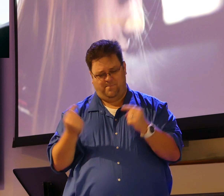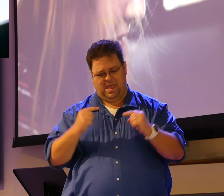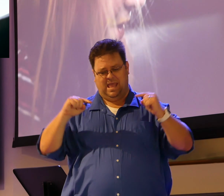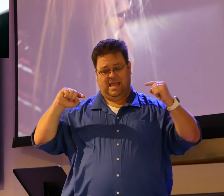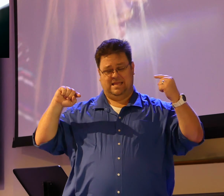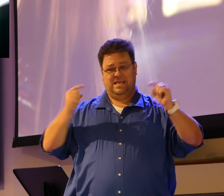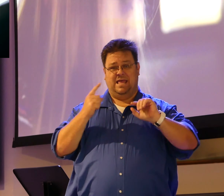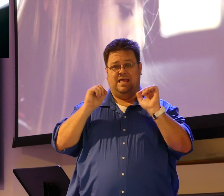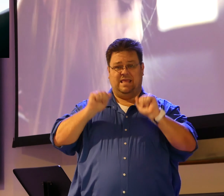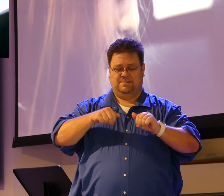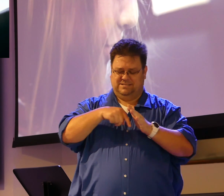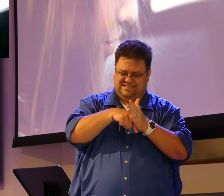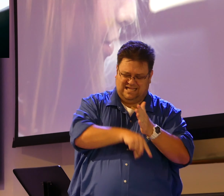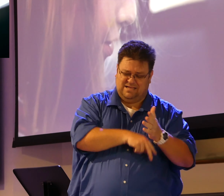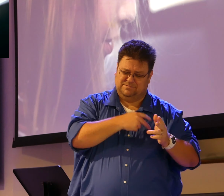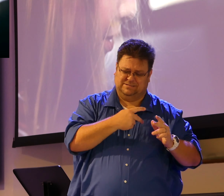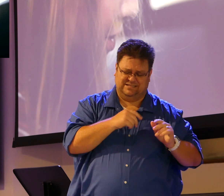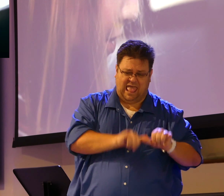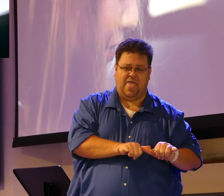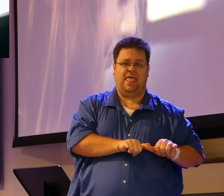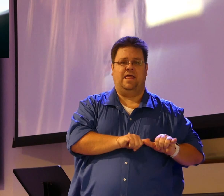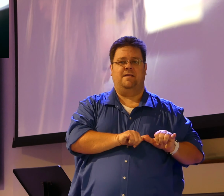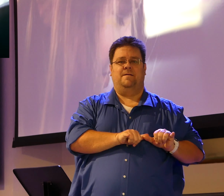the pain can scar you